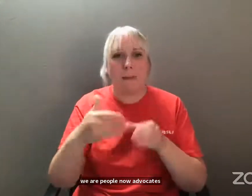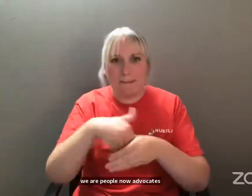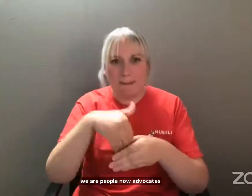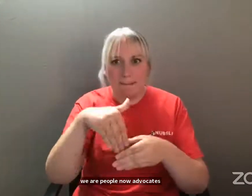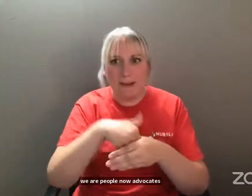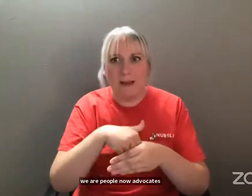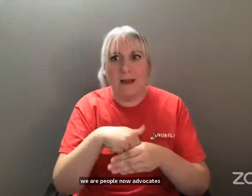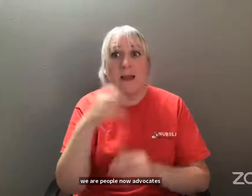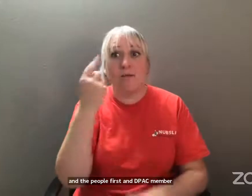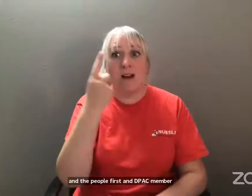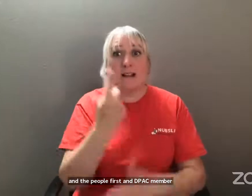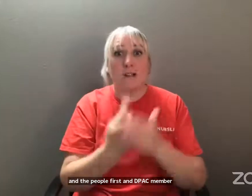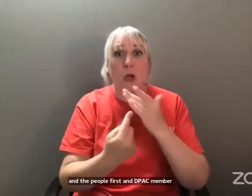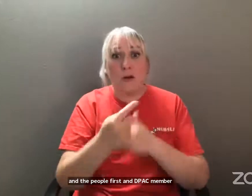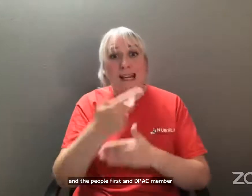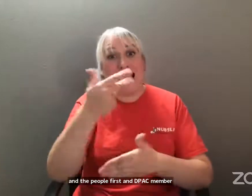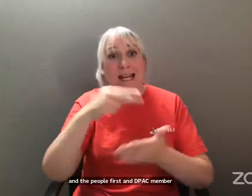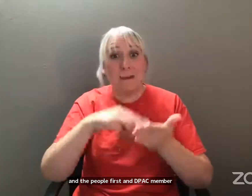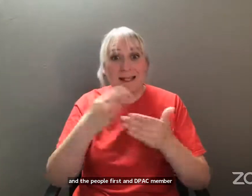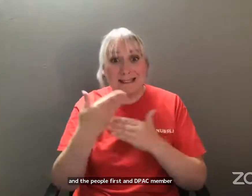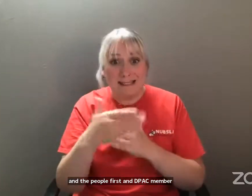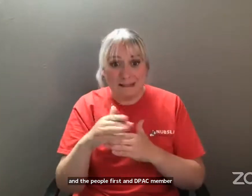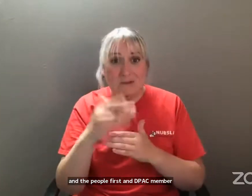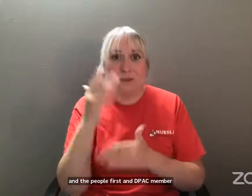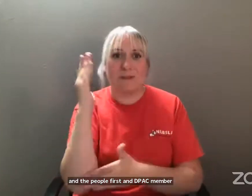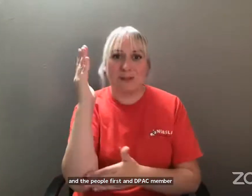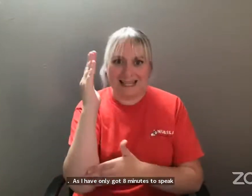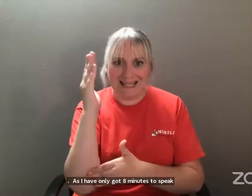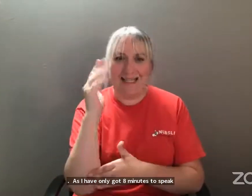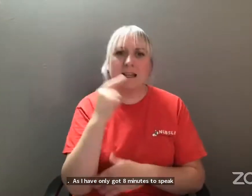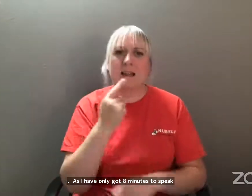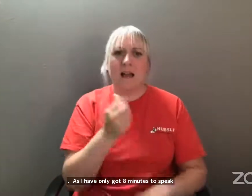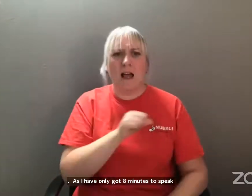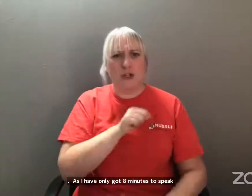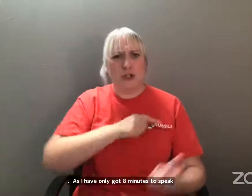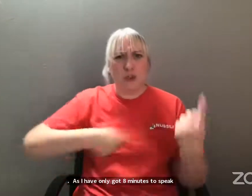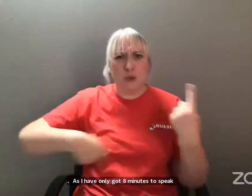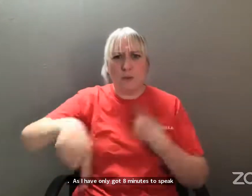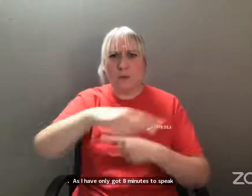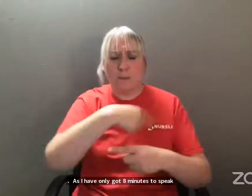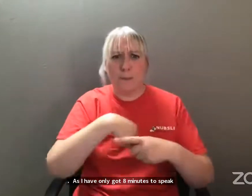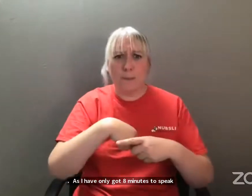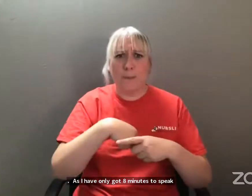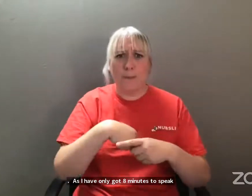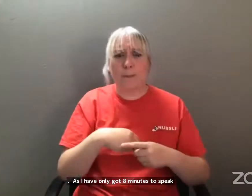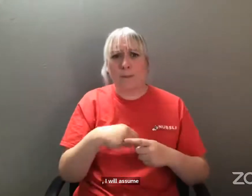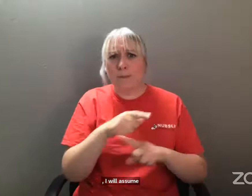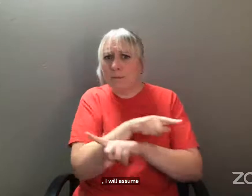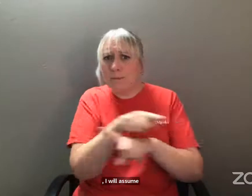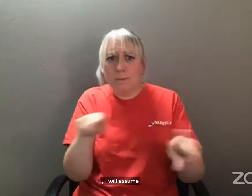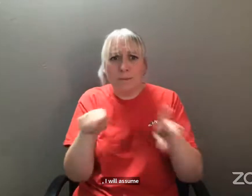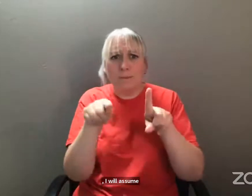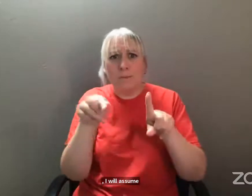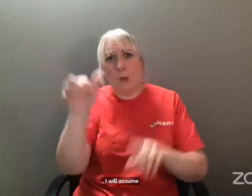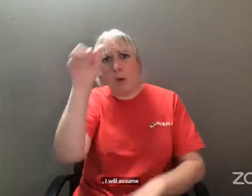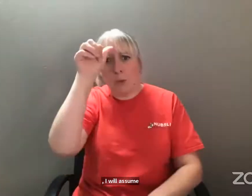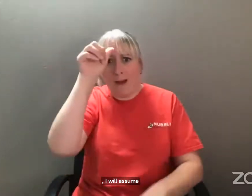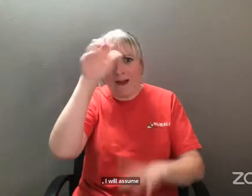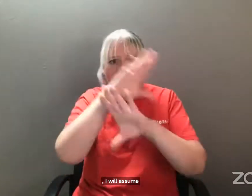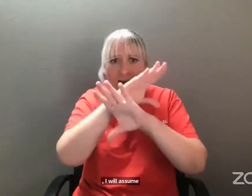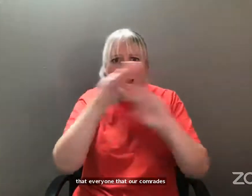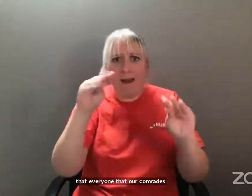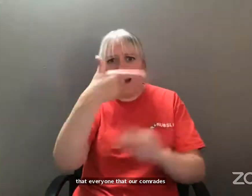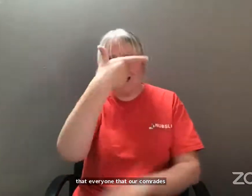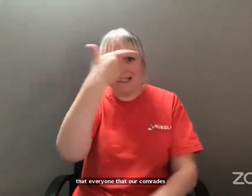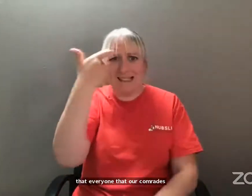8 minutes to speak, I will assume that everyone but our comrades are fully aware of the what is wrong